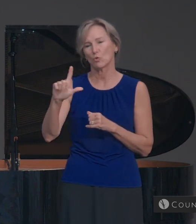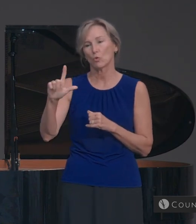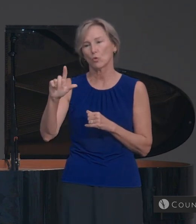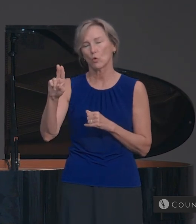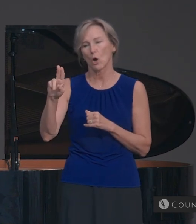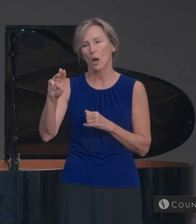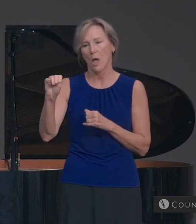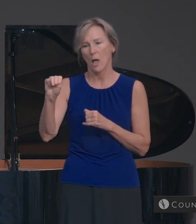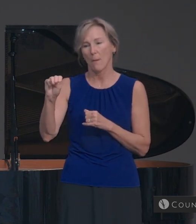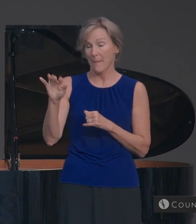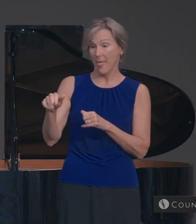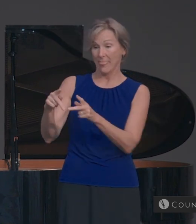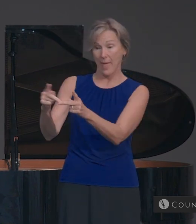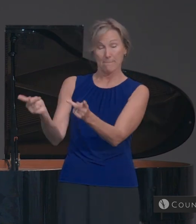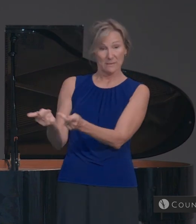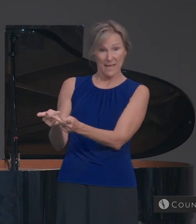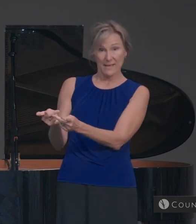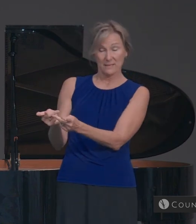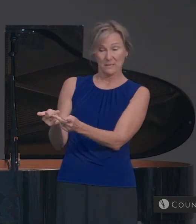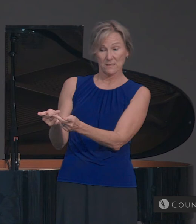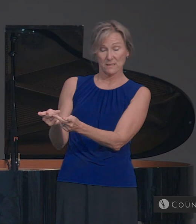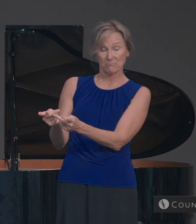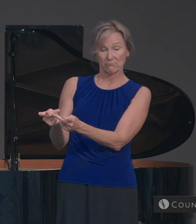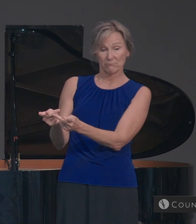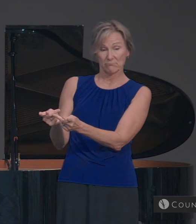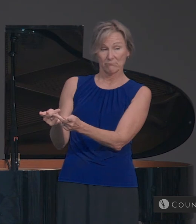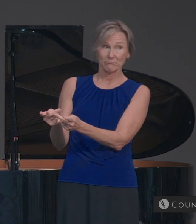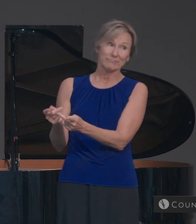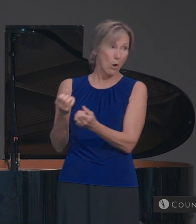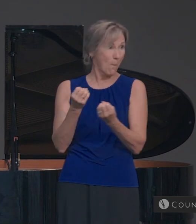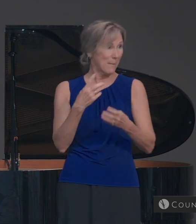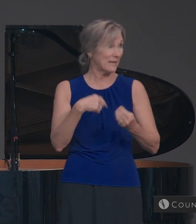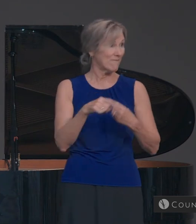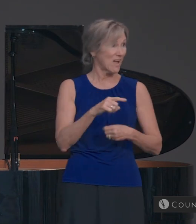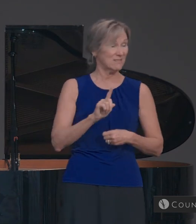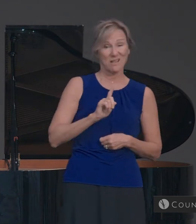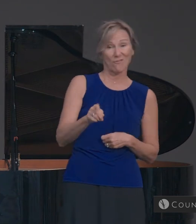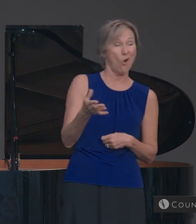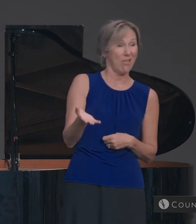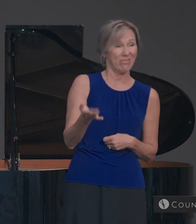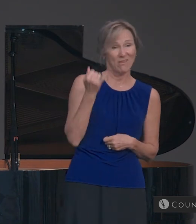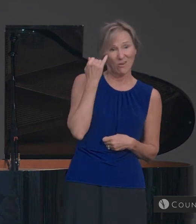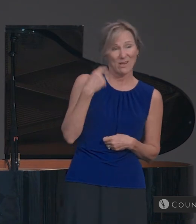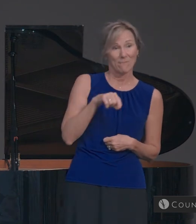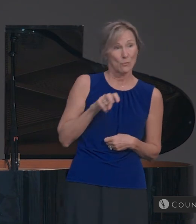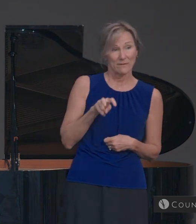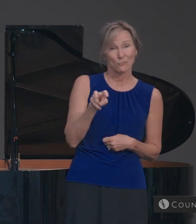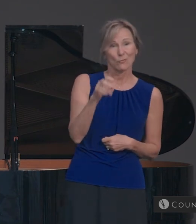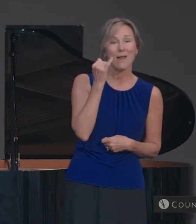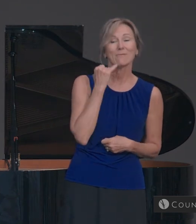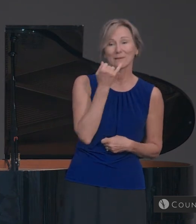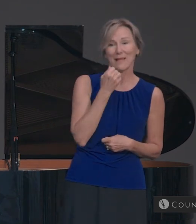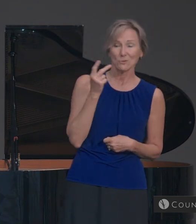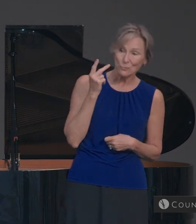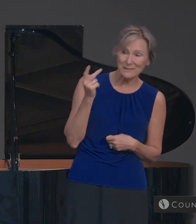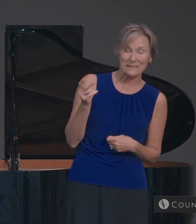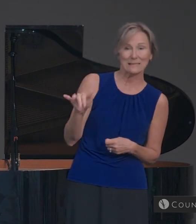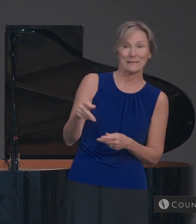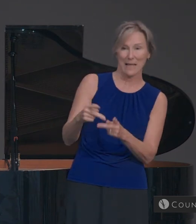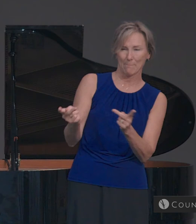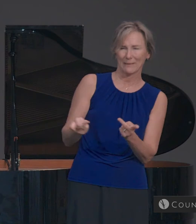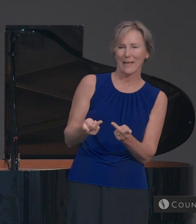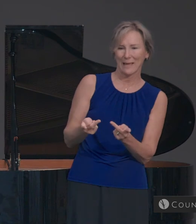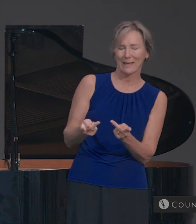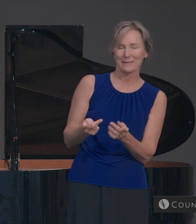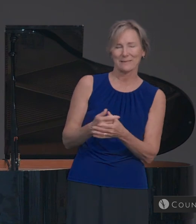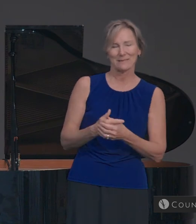a place that a lot of us have been. If you've been to Israel, when we go to En Gedi, you've seen the caves